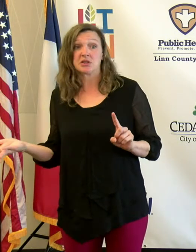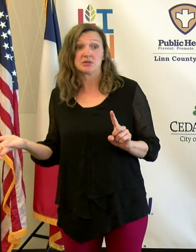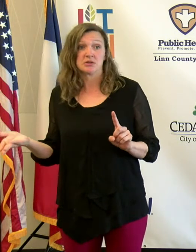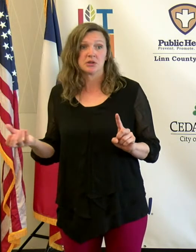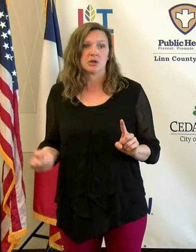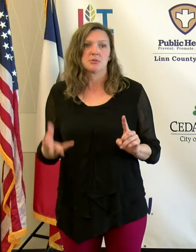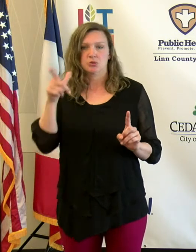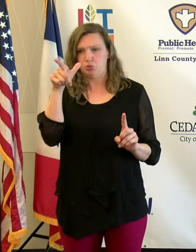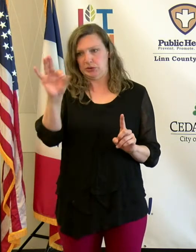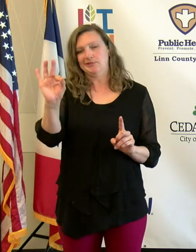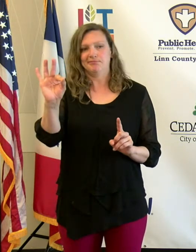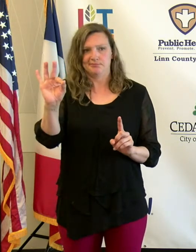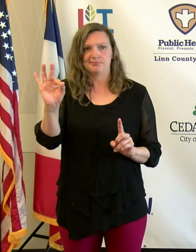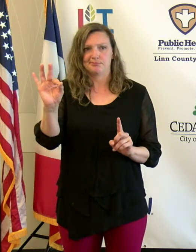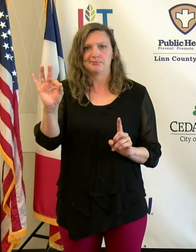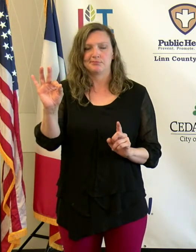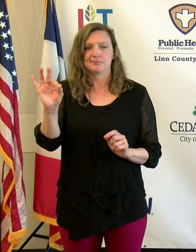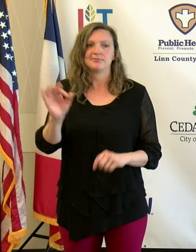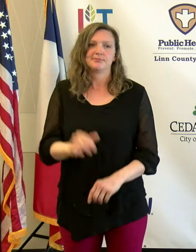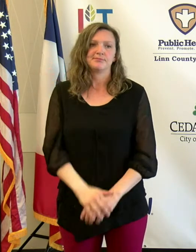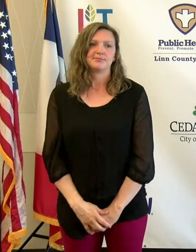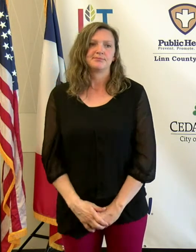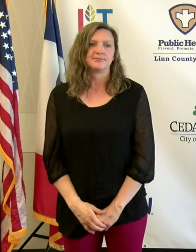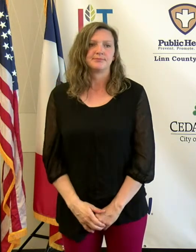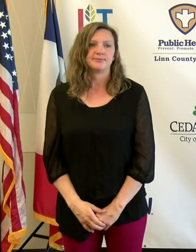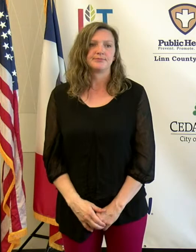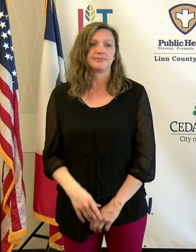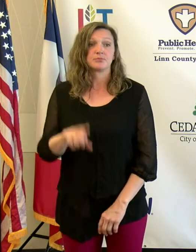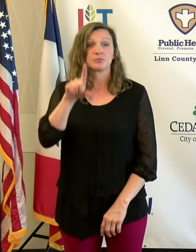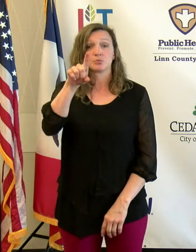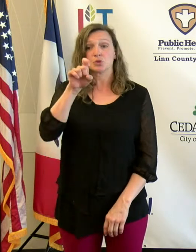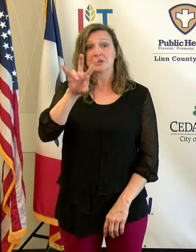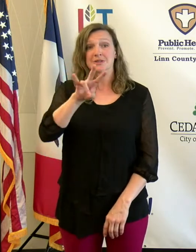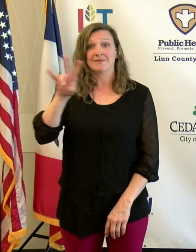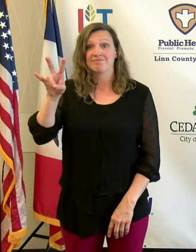and 177 individuals have recovered.